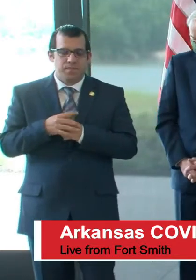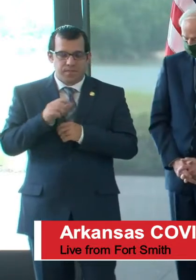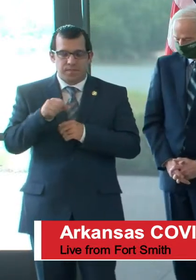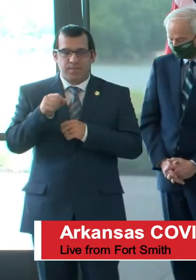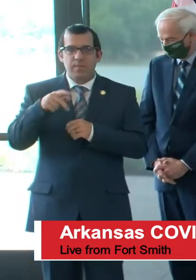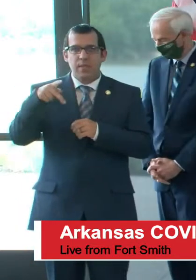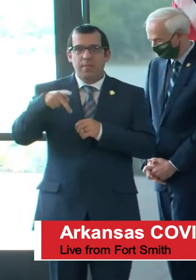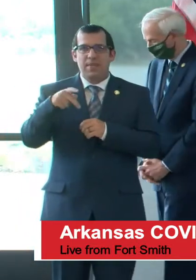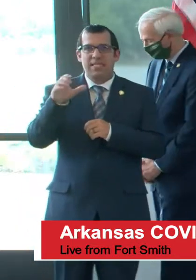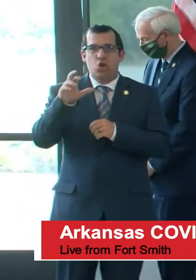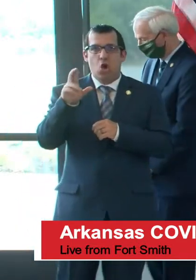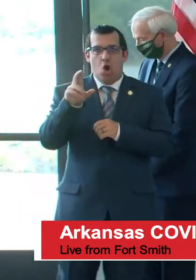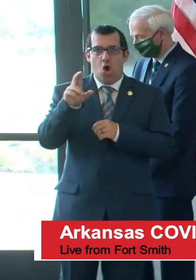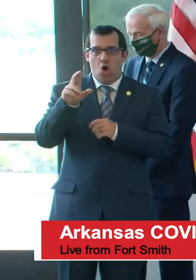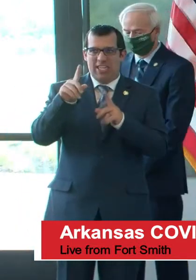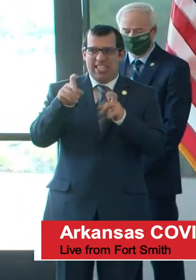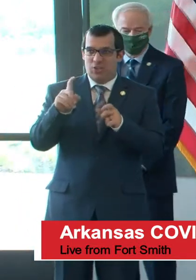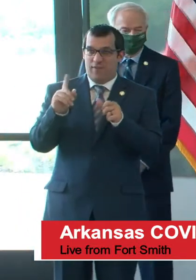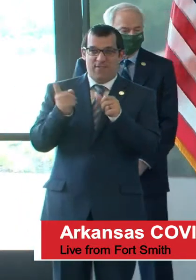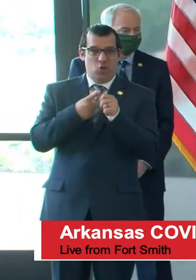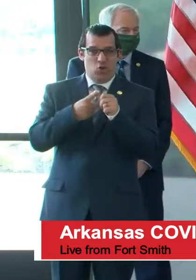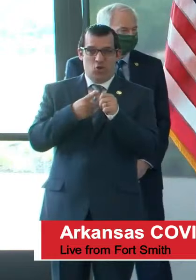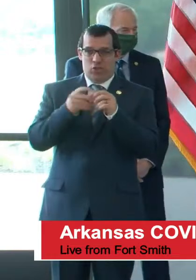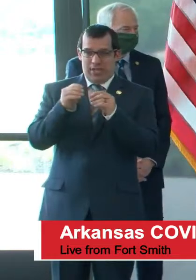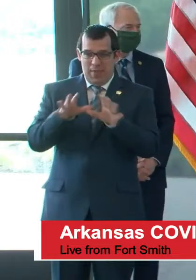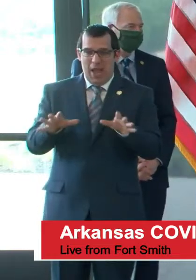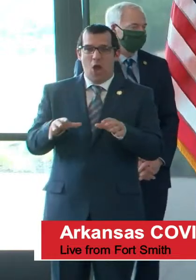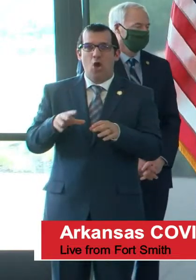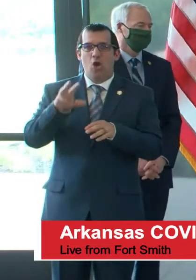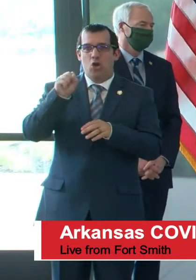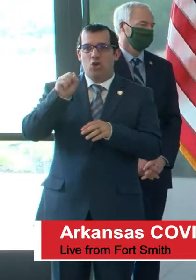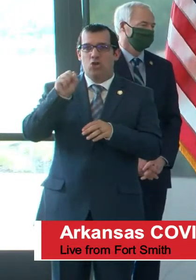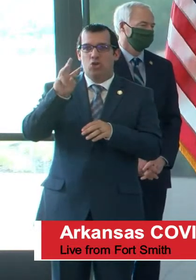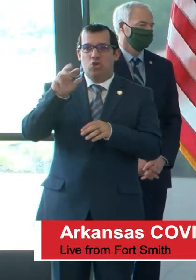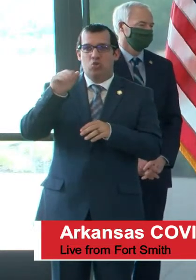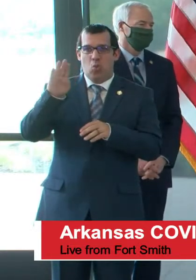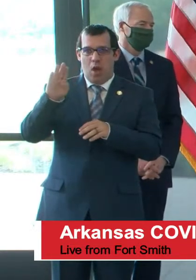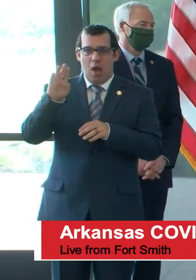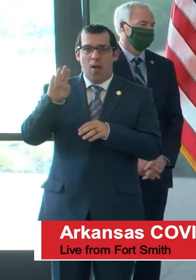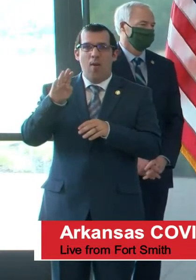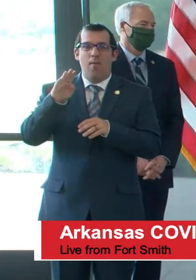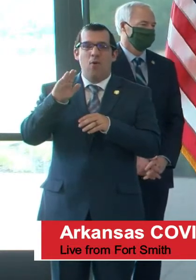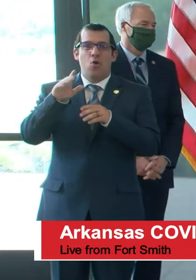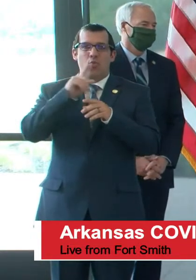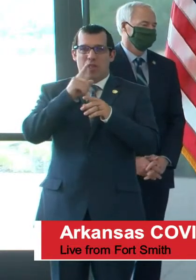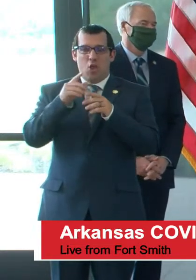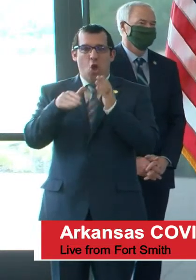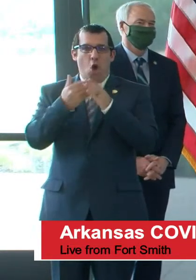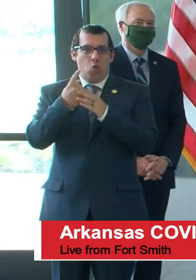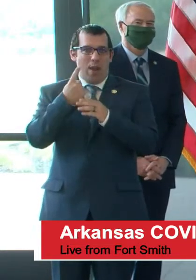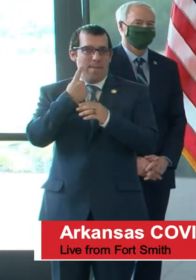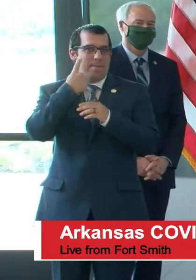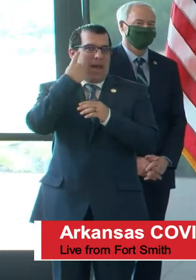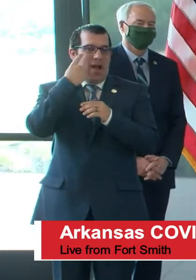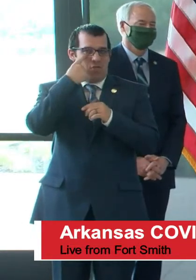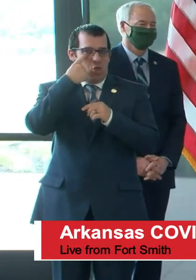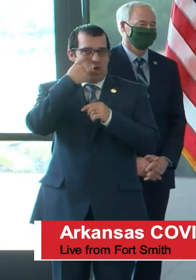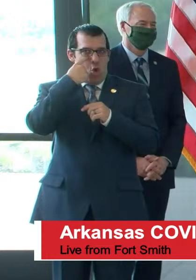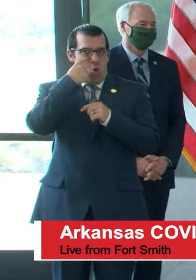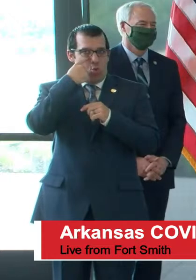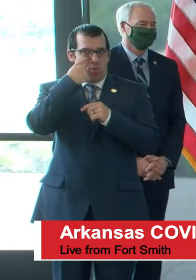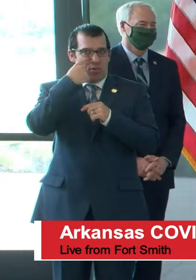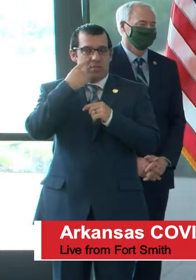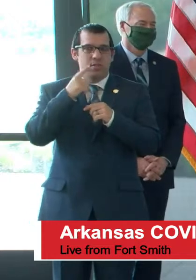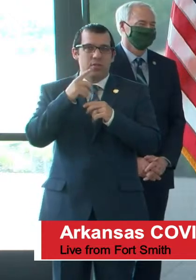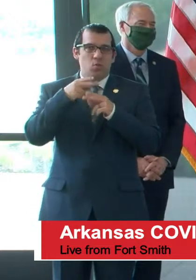the PCR test first came out, you'd have to take a swab, and it goes all the way to the back of your nose, back